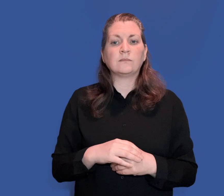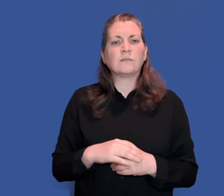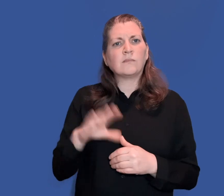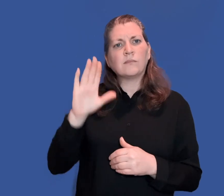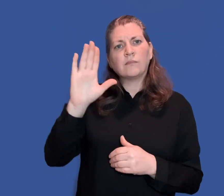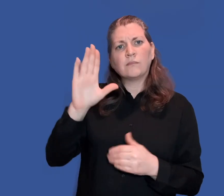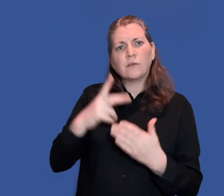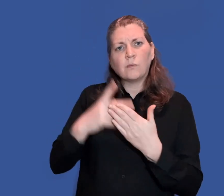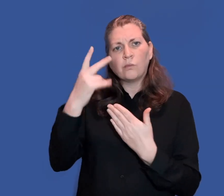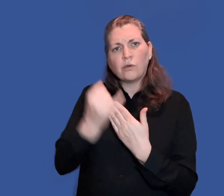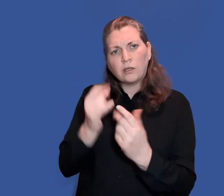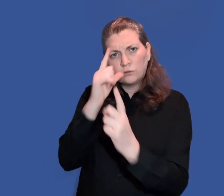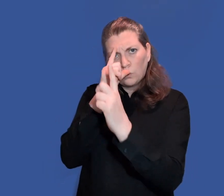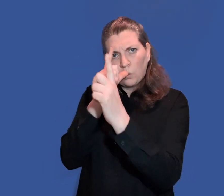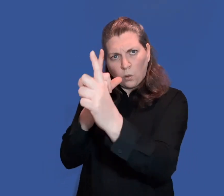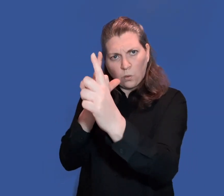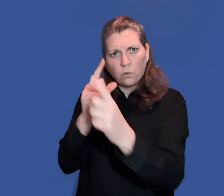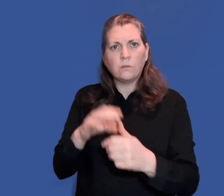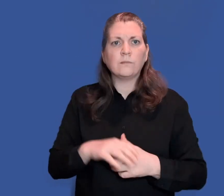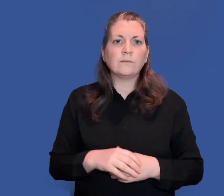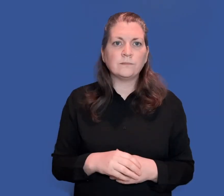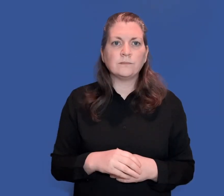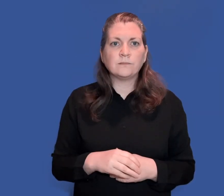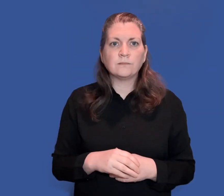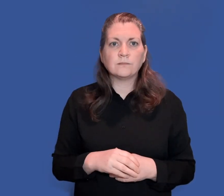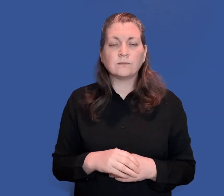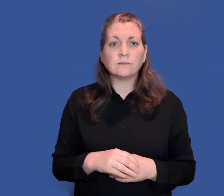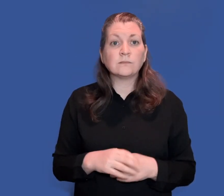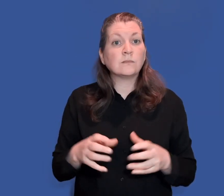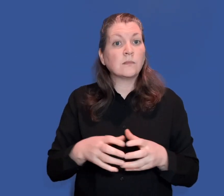proposed budget and the purpose of its budget.